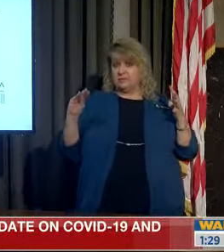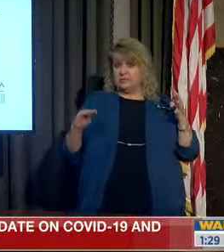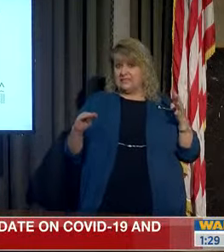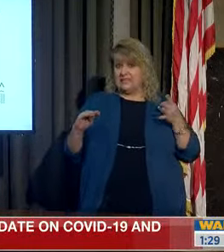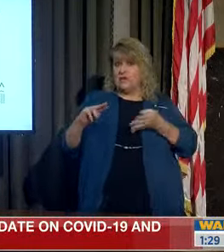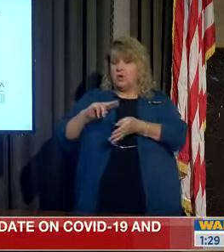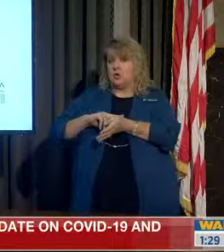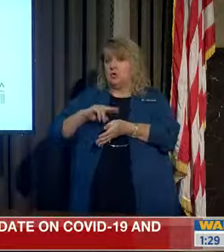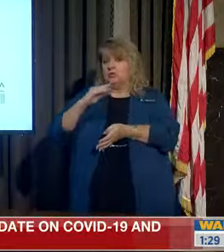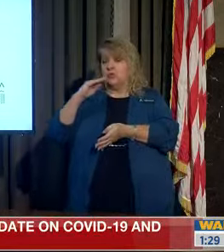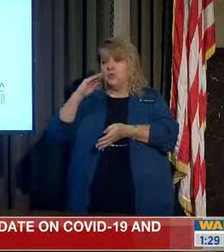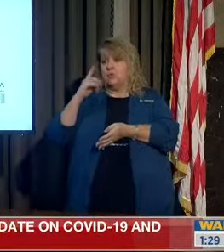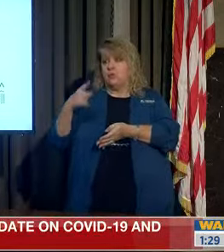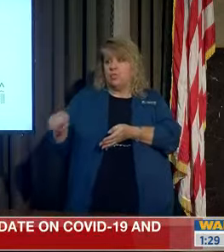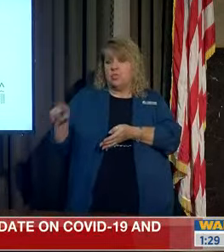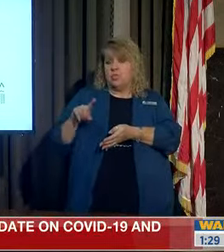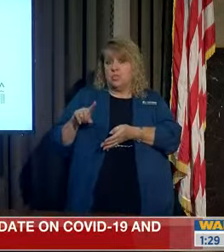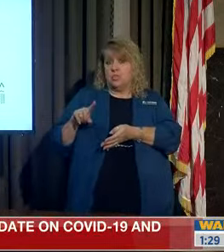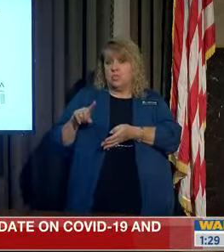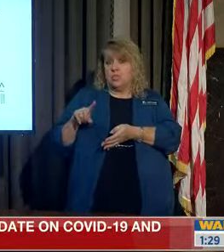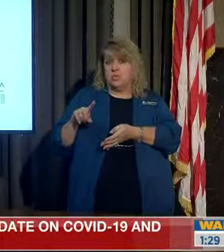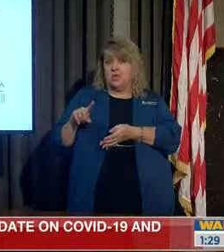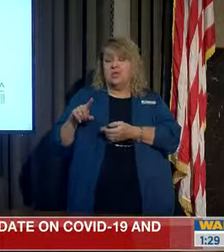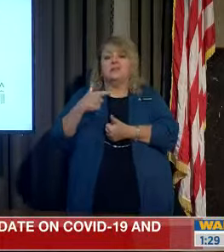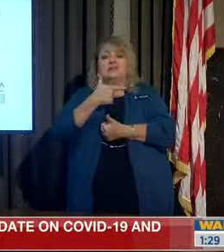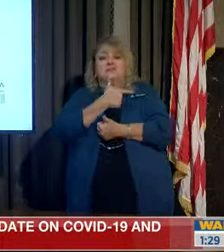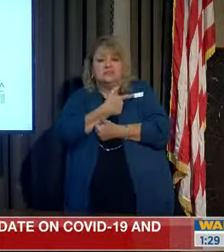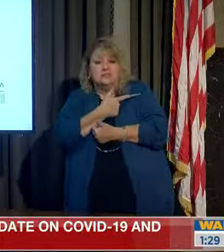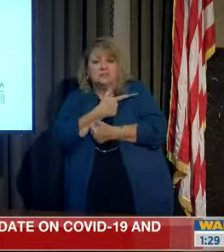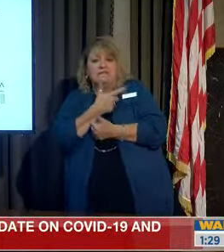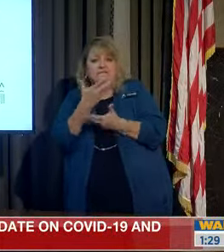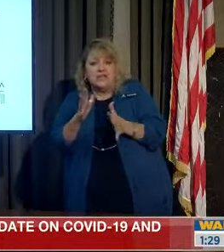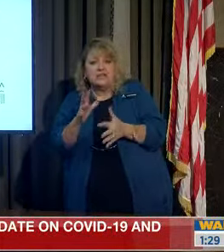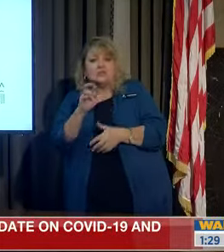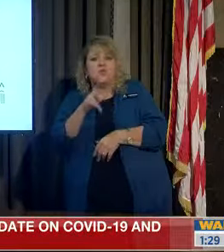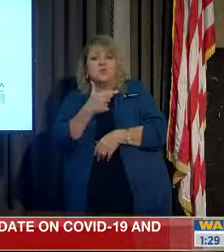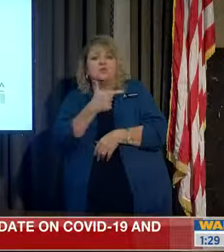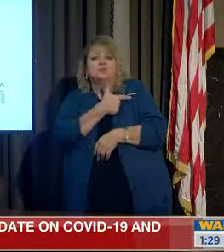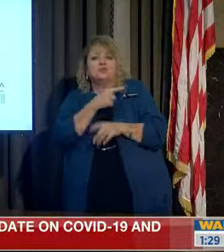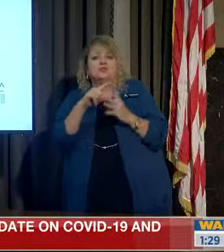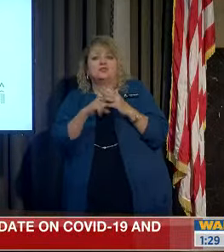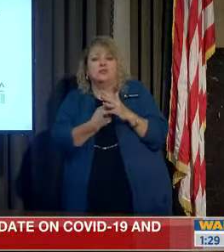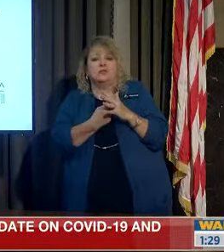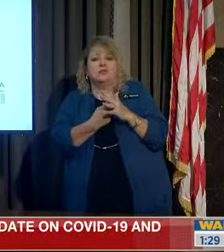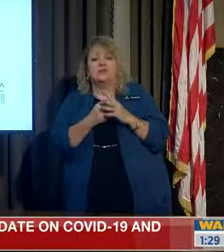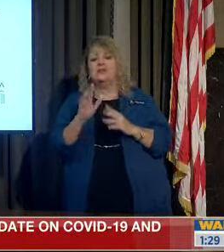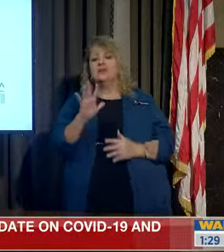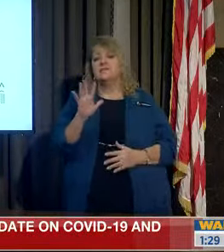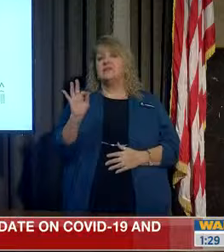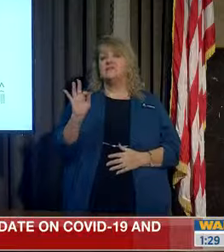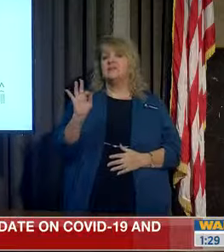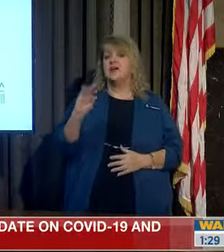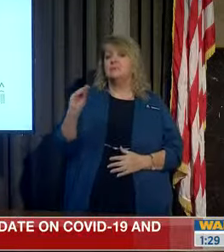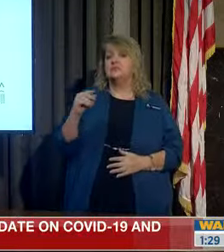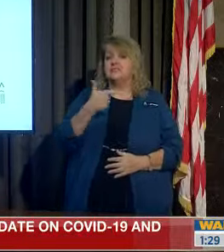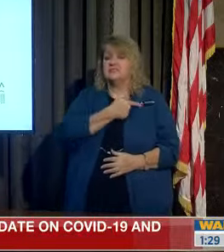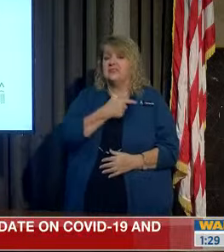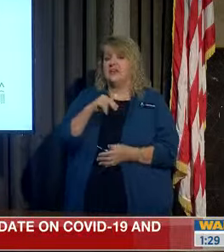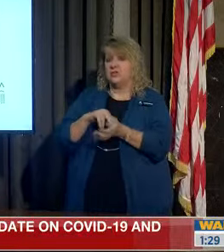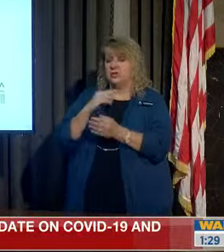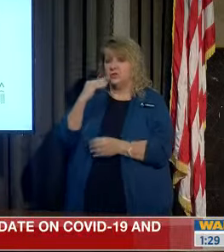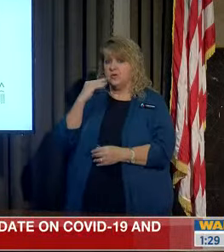home residents in the state have initiated or completed the vaccine series, and 59% of nursing home staff have.